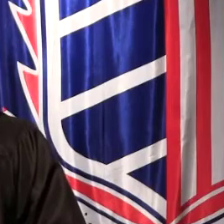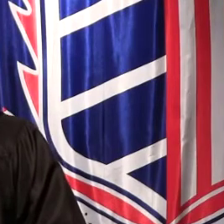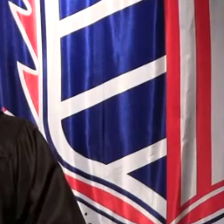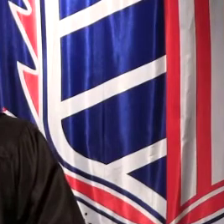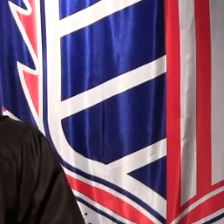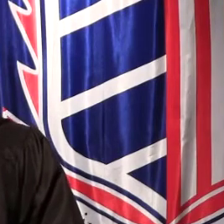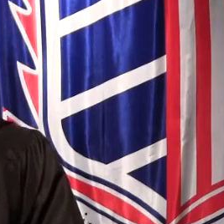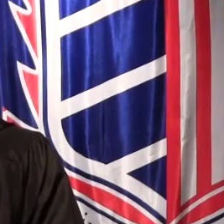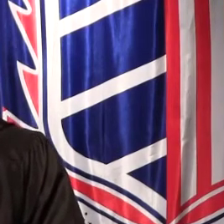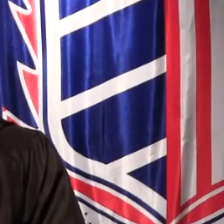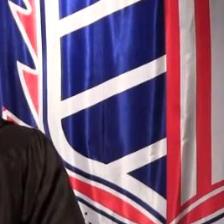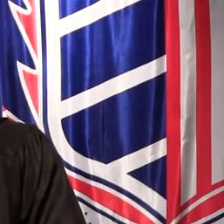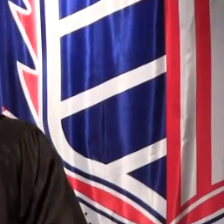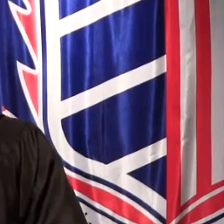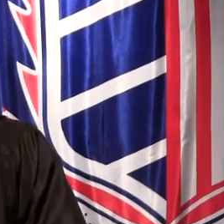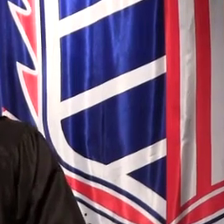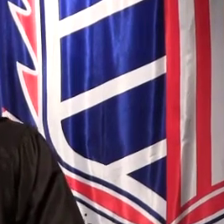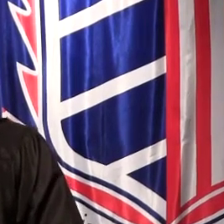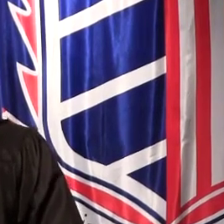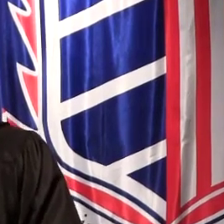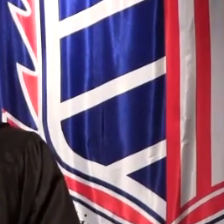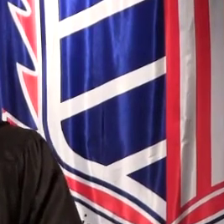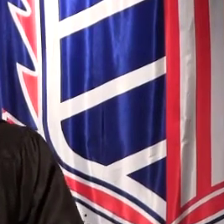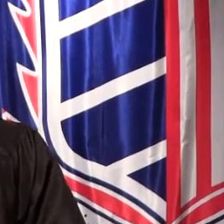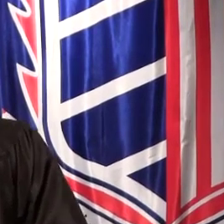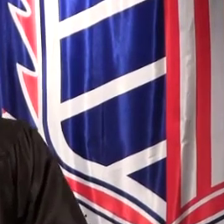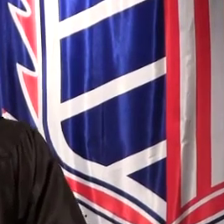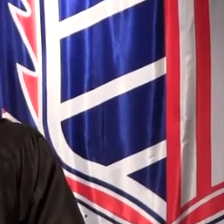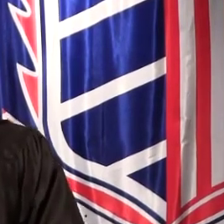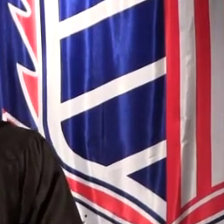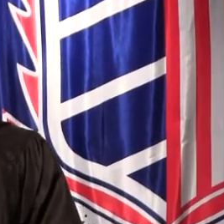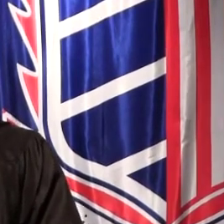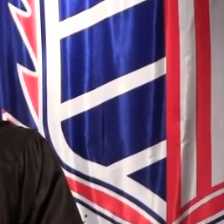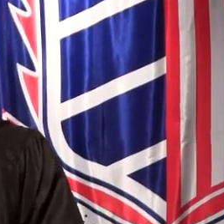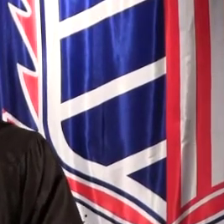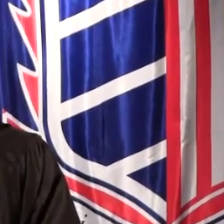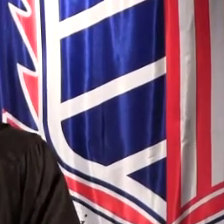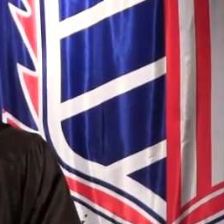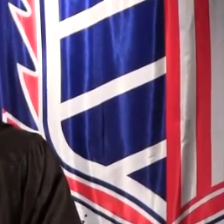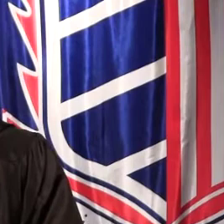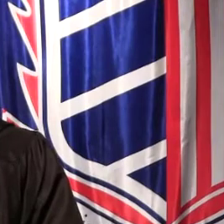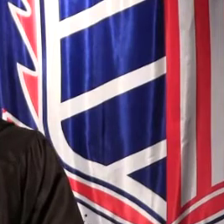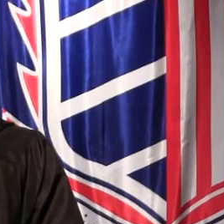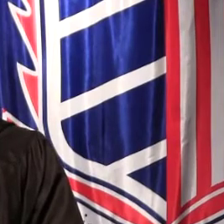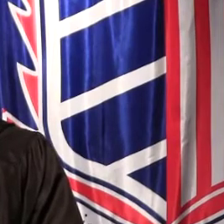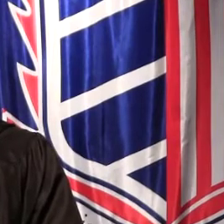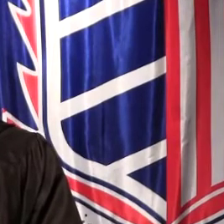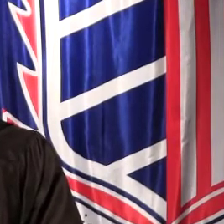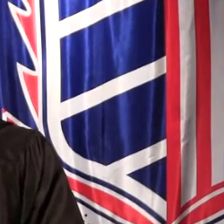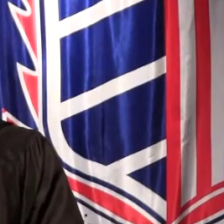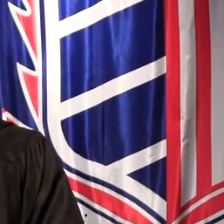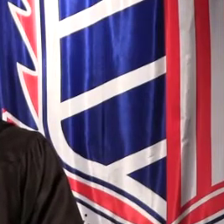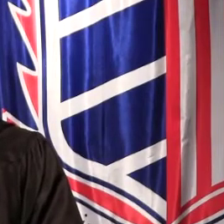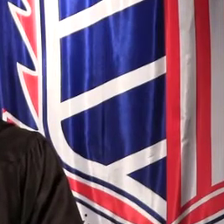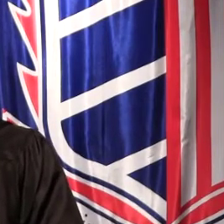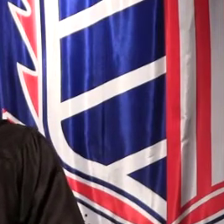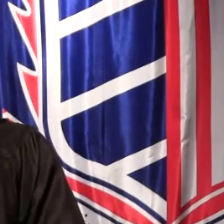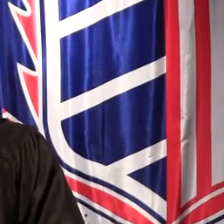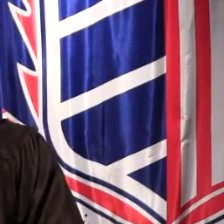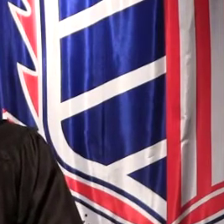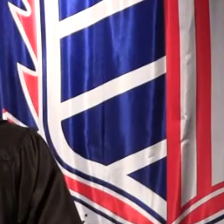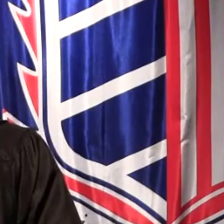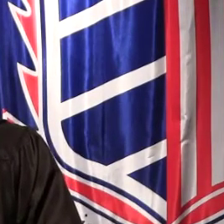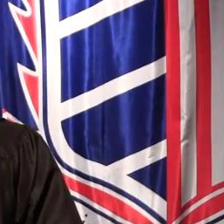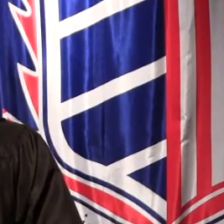sense of appreciation. Thank you to Mr. Clark and to your team for seeking feedback from school members and planning